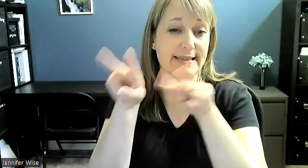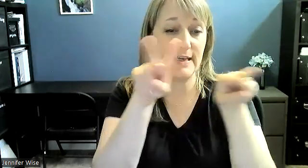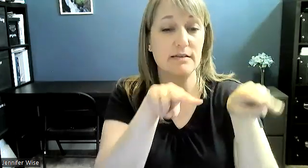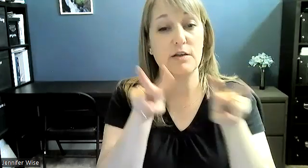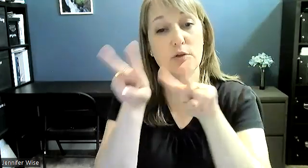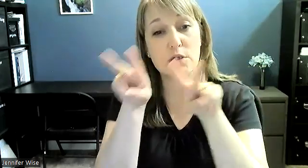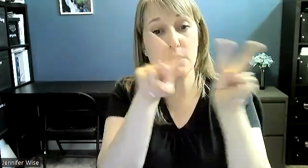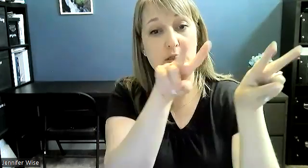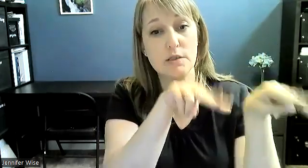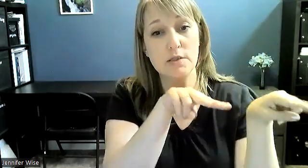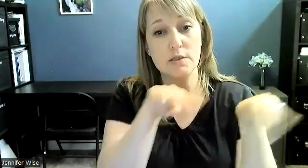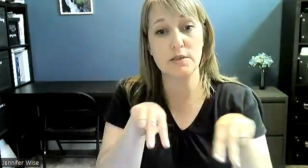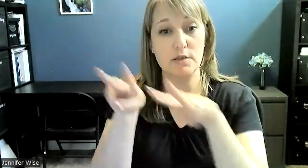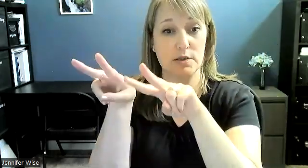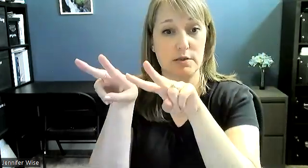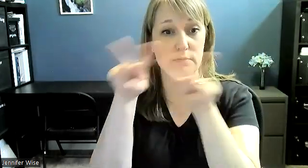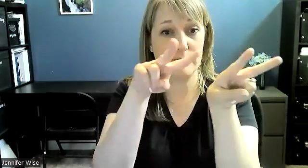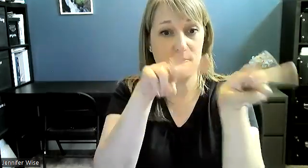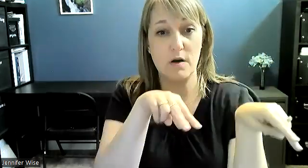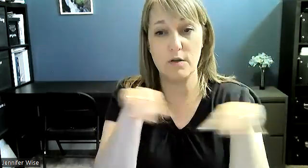Sightseeing. You look and look and look and look and look all over.